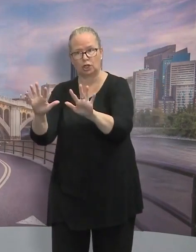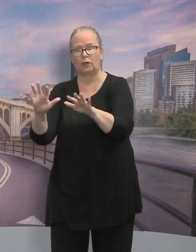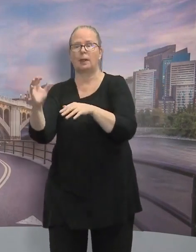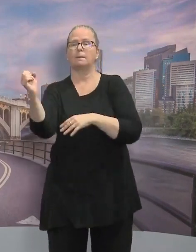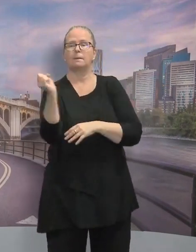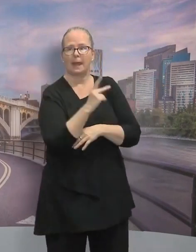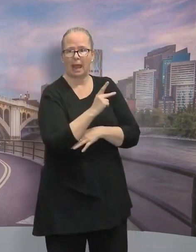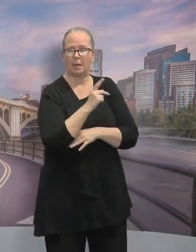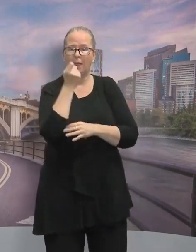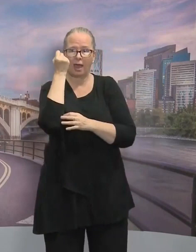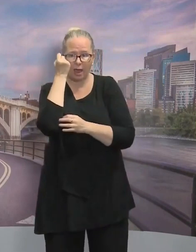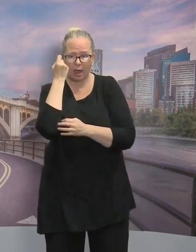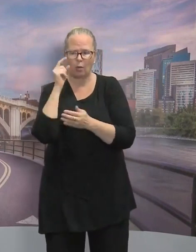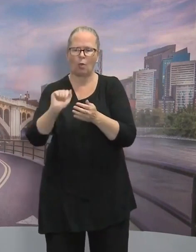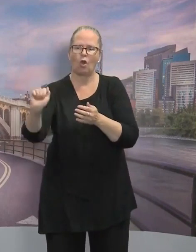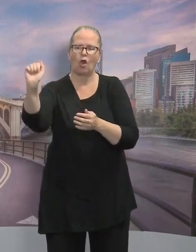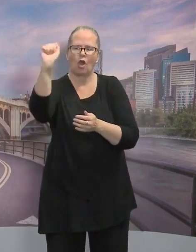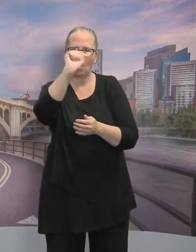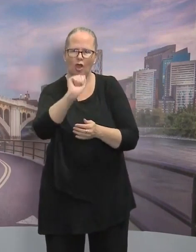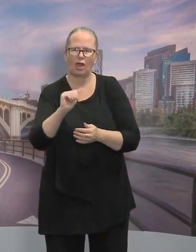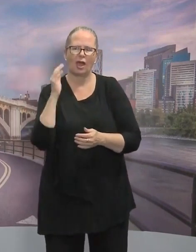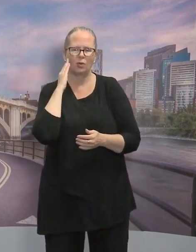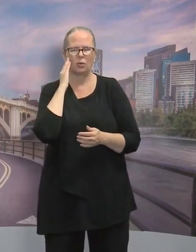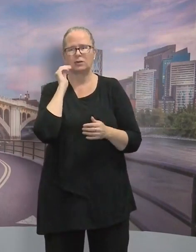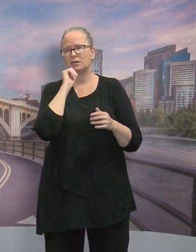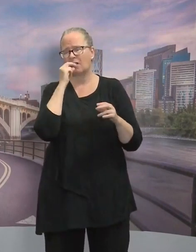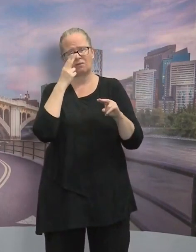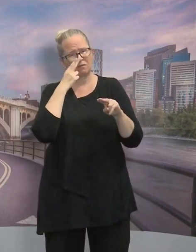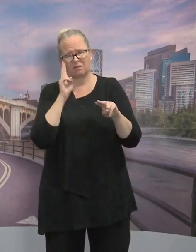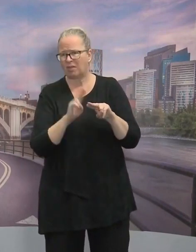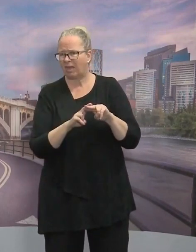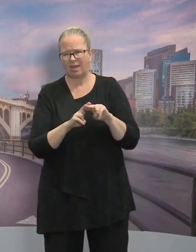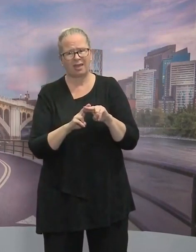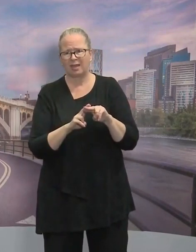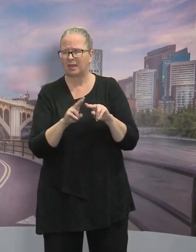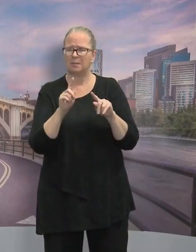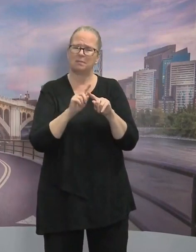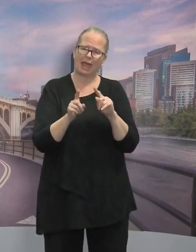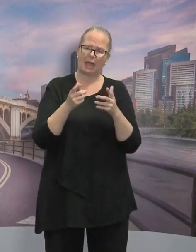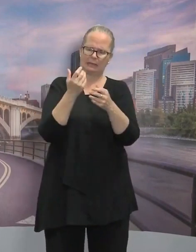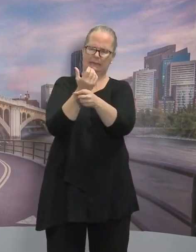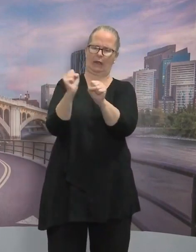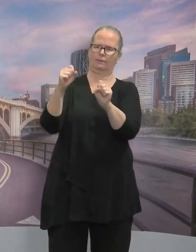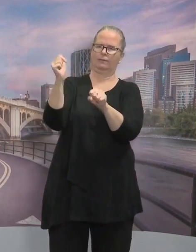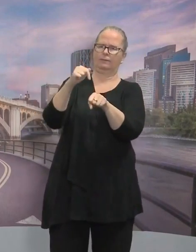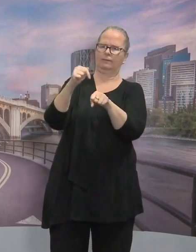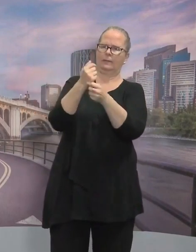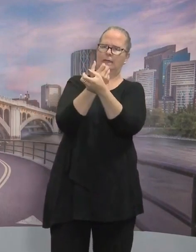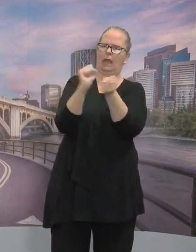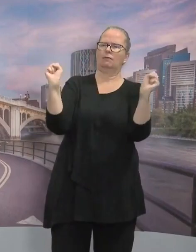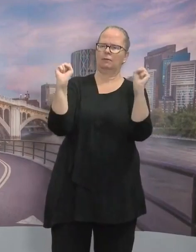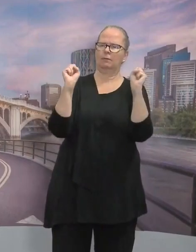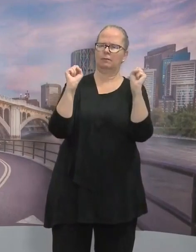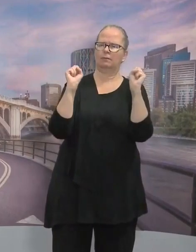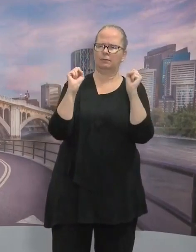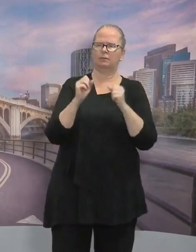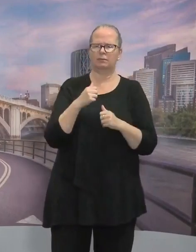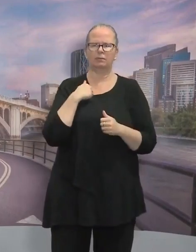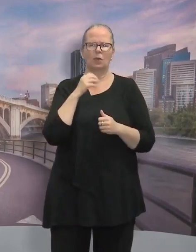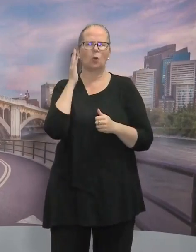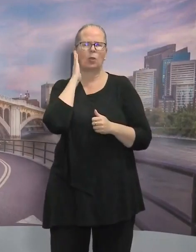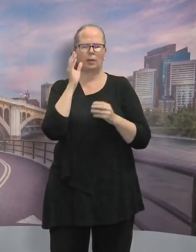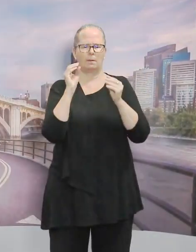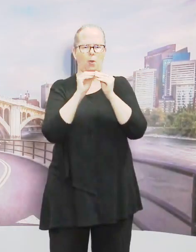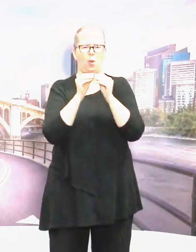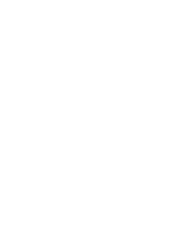But we do have to do these small things to ensure that we're keeping everybody safe. And we will have more information on that on